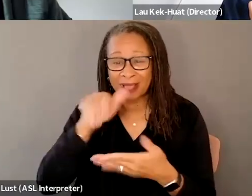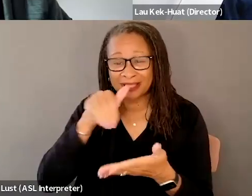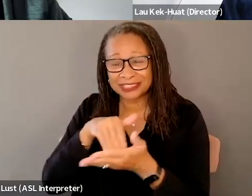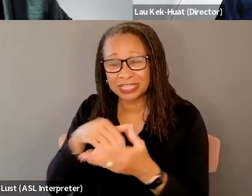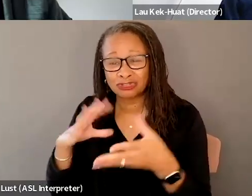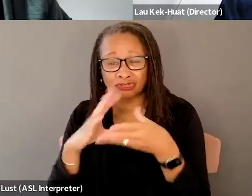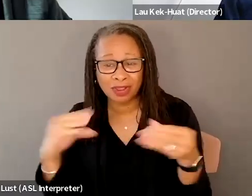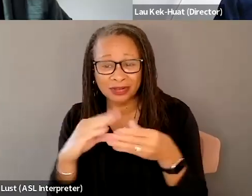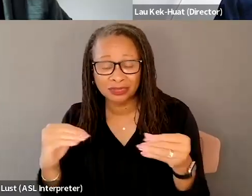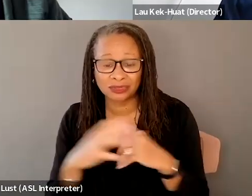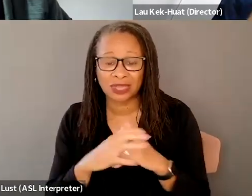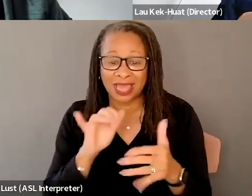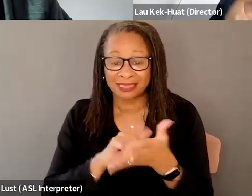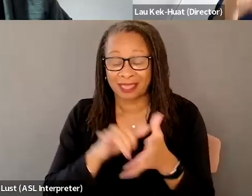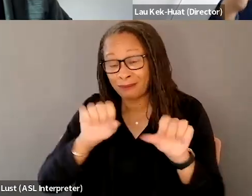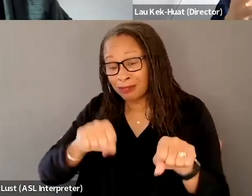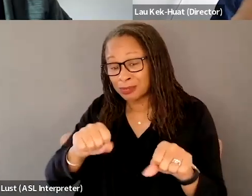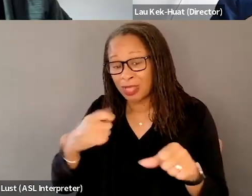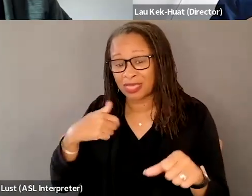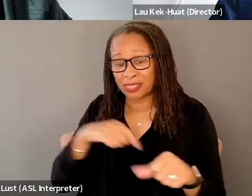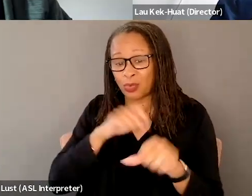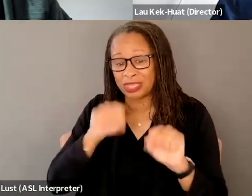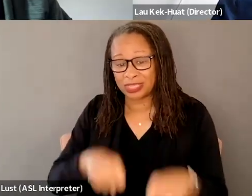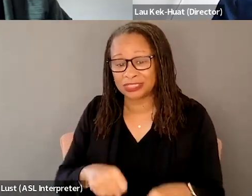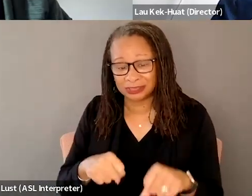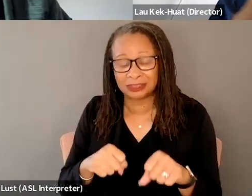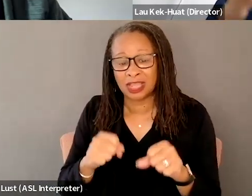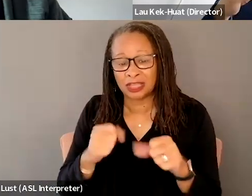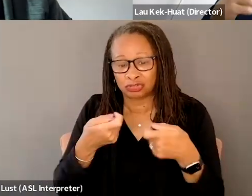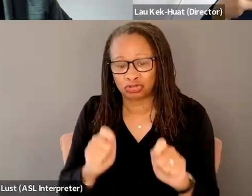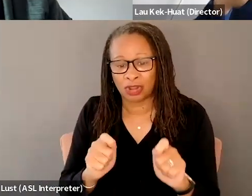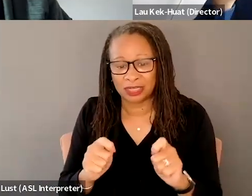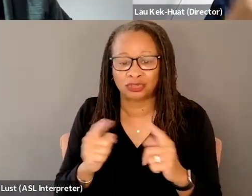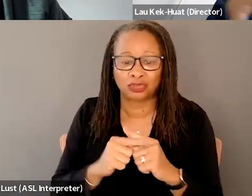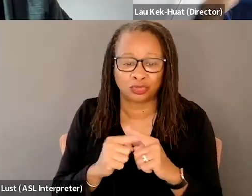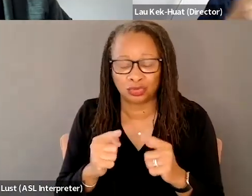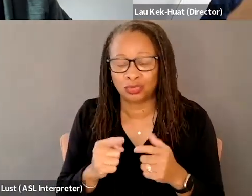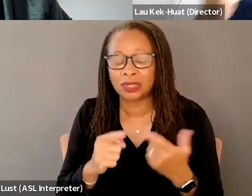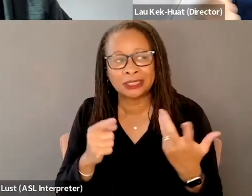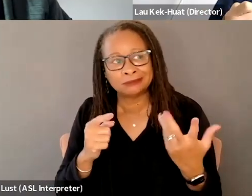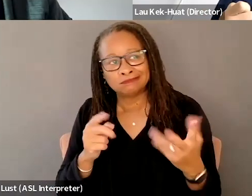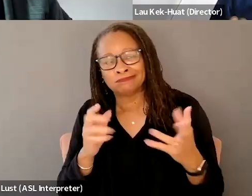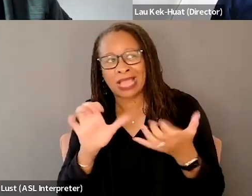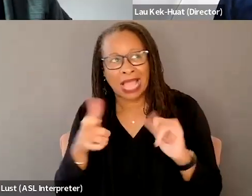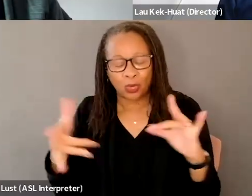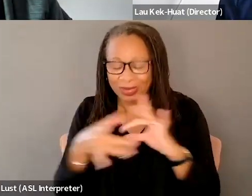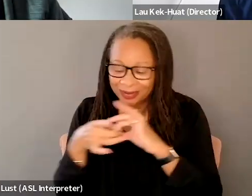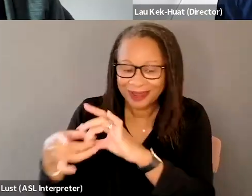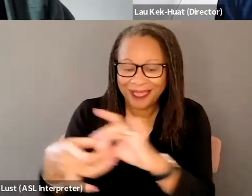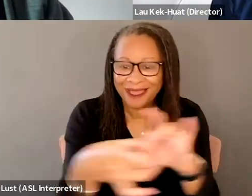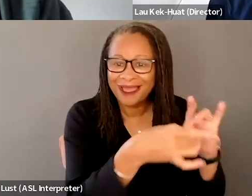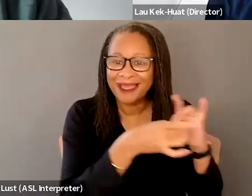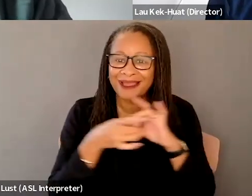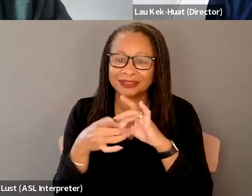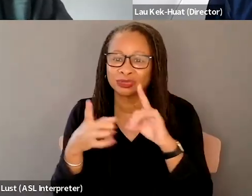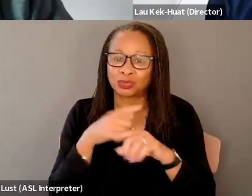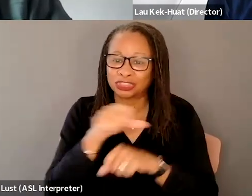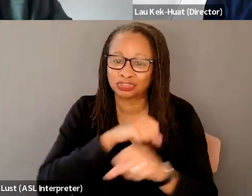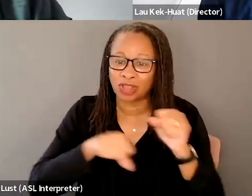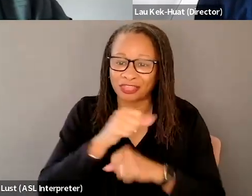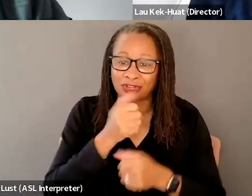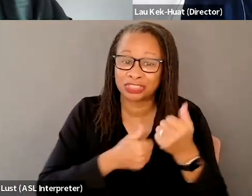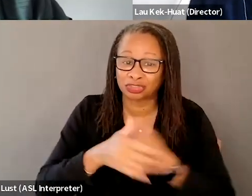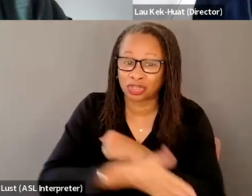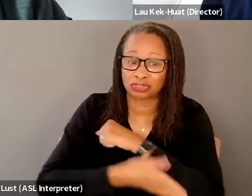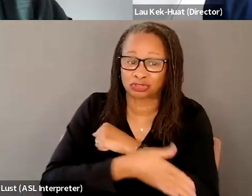it possible that we can try to discuss about this history, how we interconnect to each other? Yeah. Yeah. I mean, one